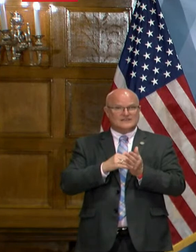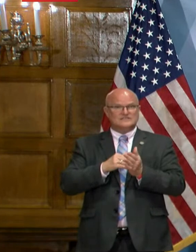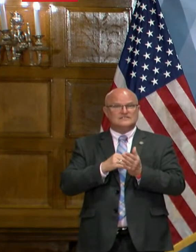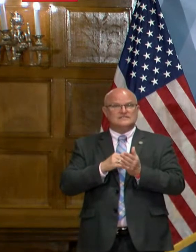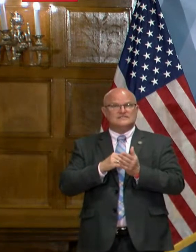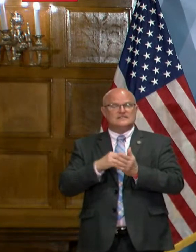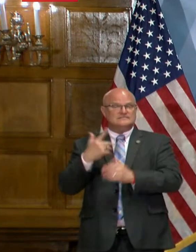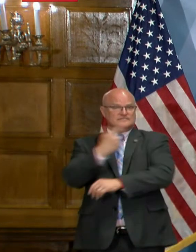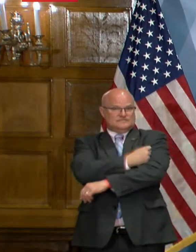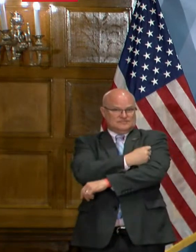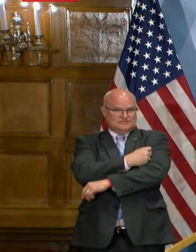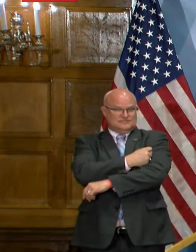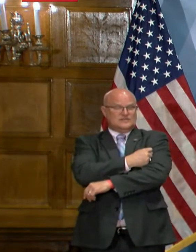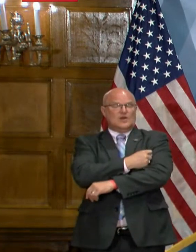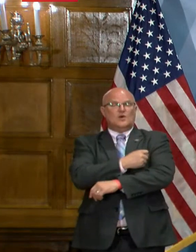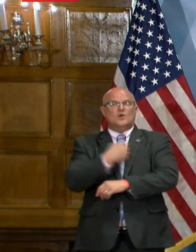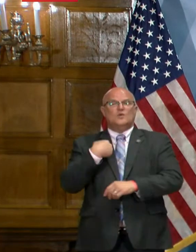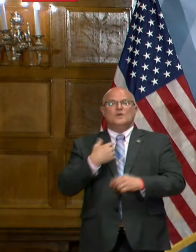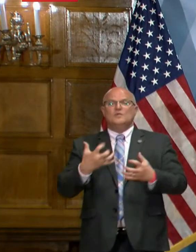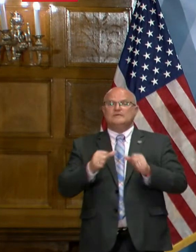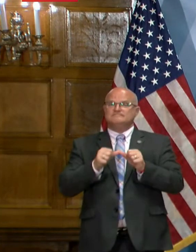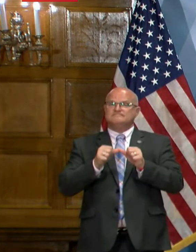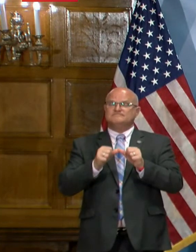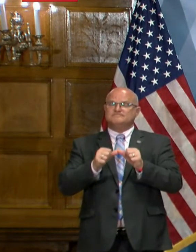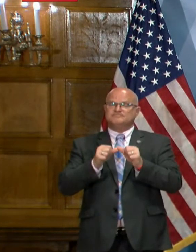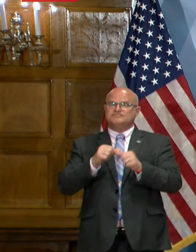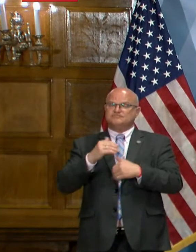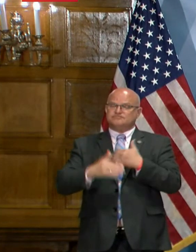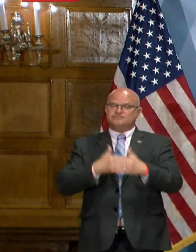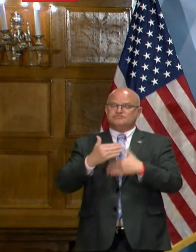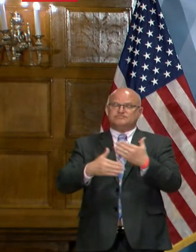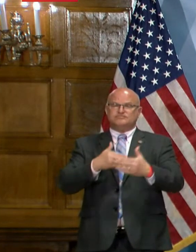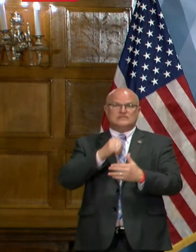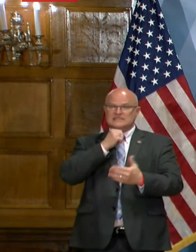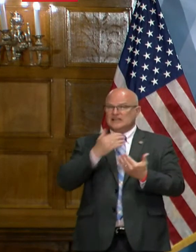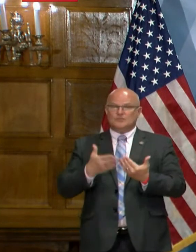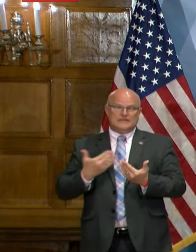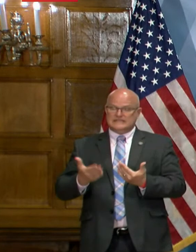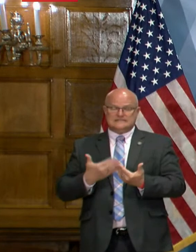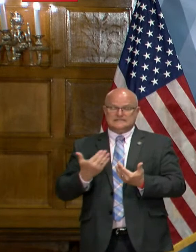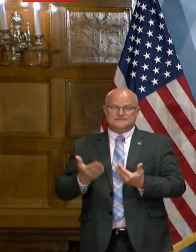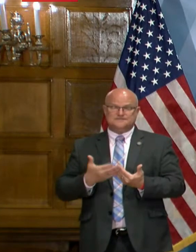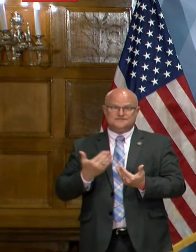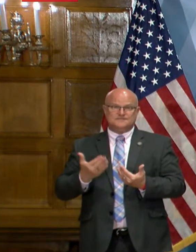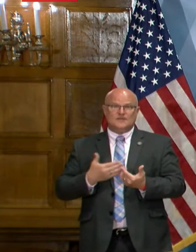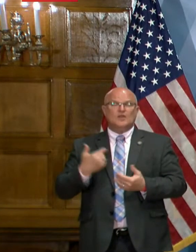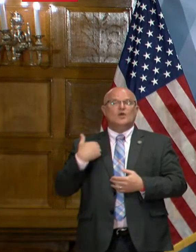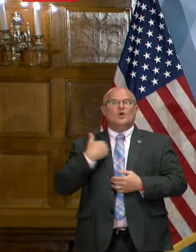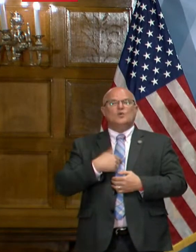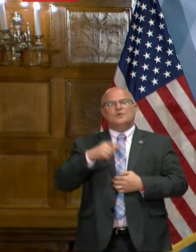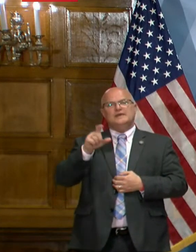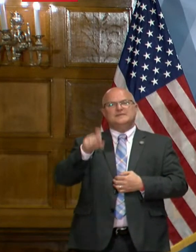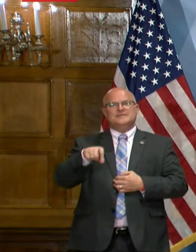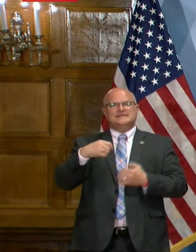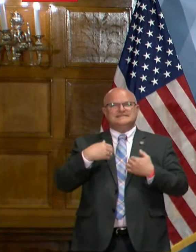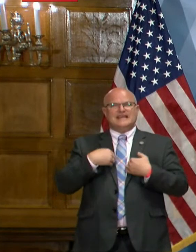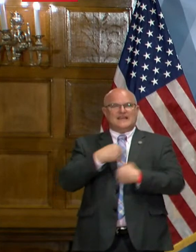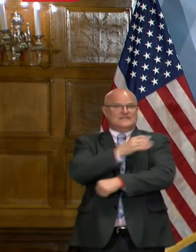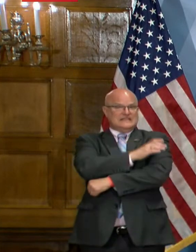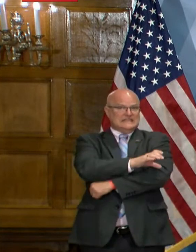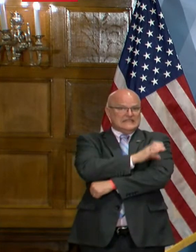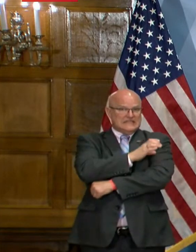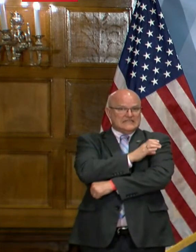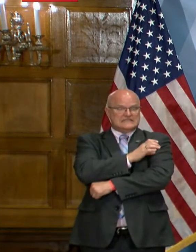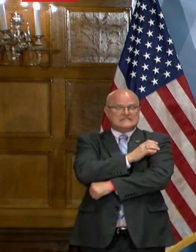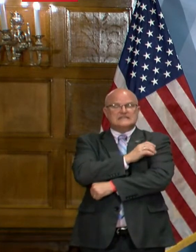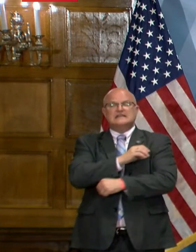vaccines administered. We want to be able to keep up that pace. It's not going to be easy. We're going to have clinics. We're